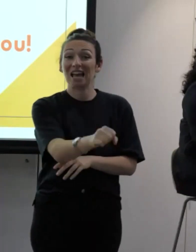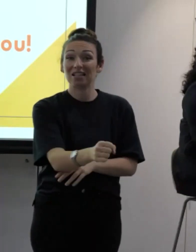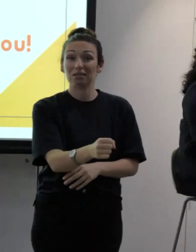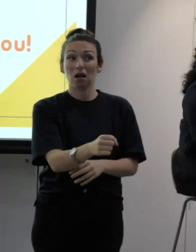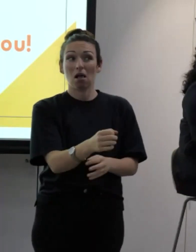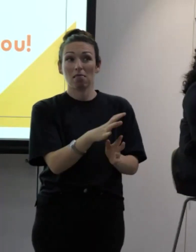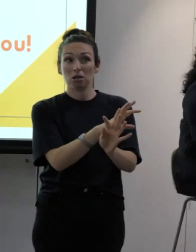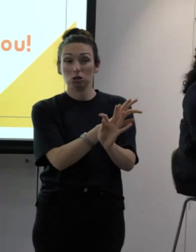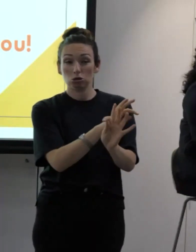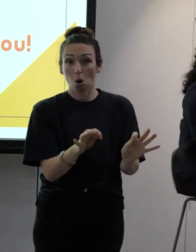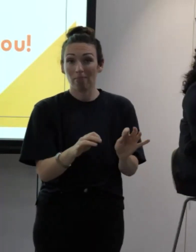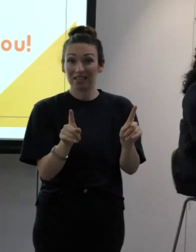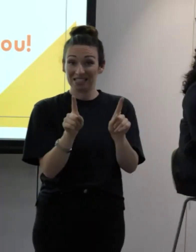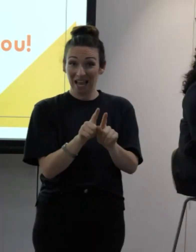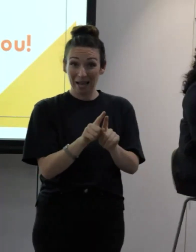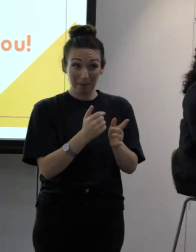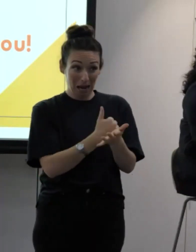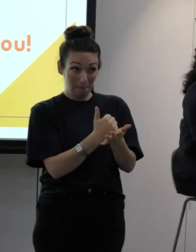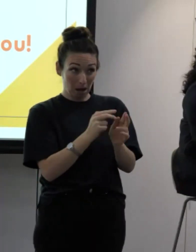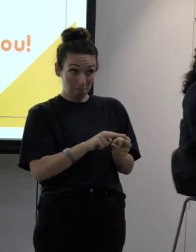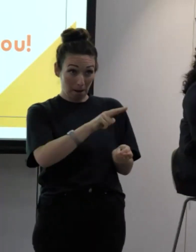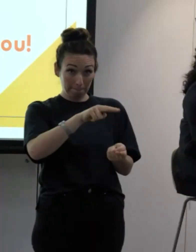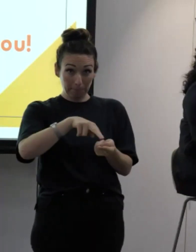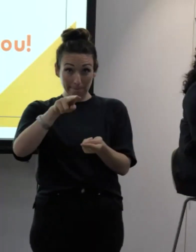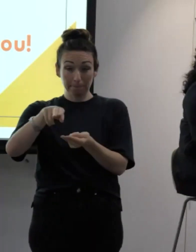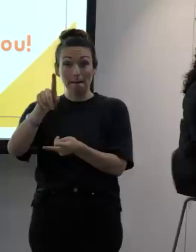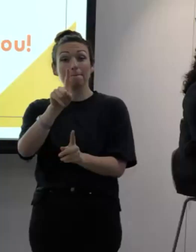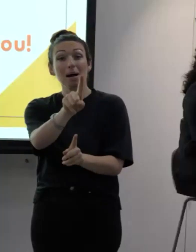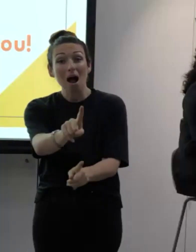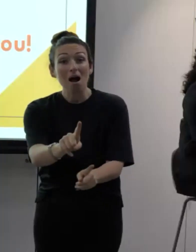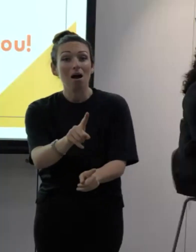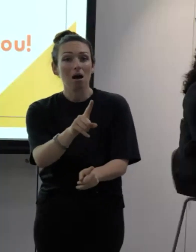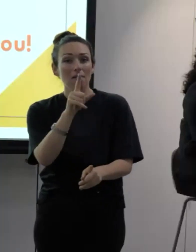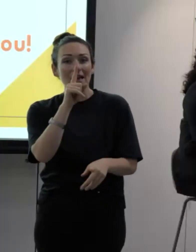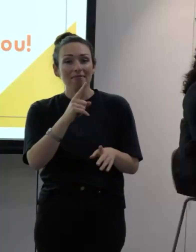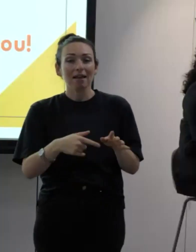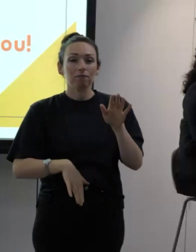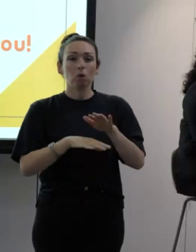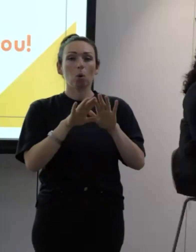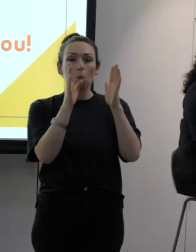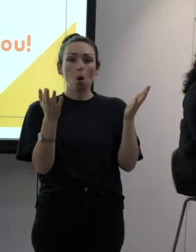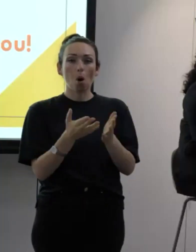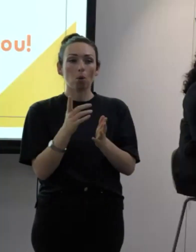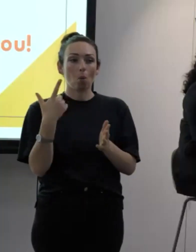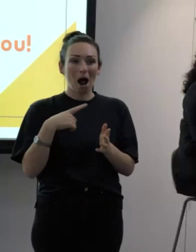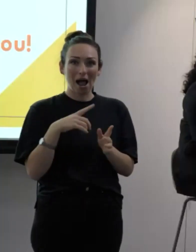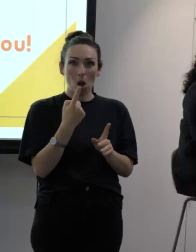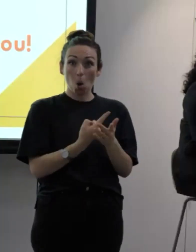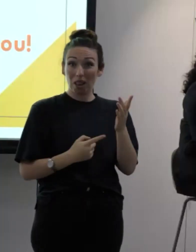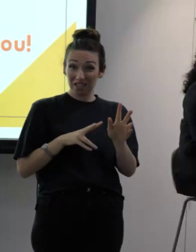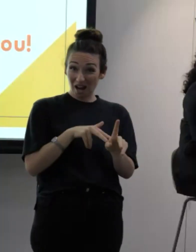but there is a rise everywhere, and nowhere do they think that it's just because of diagnosis.